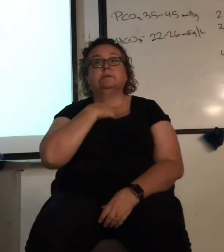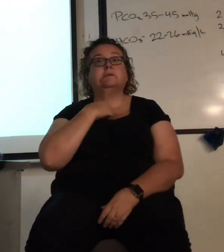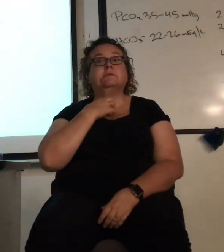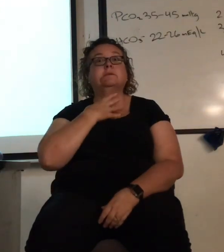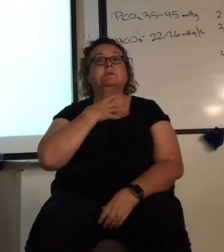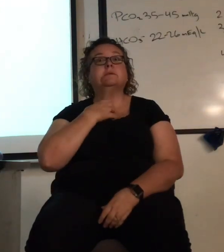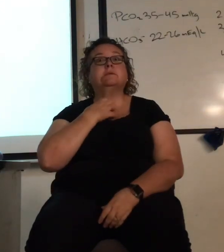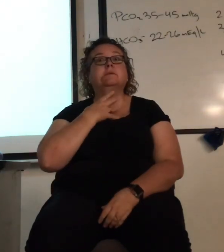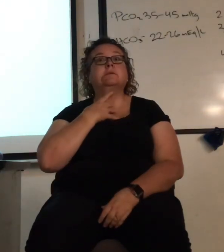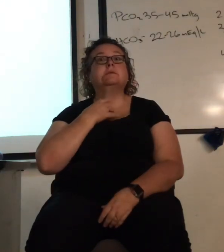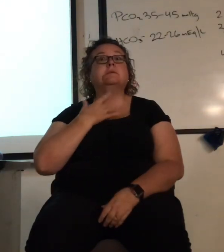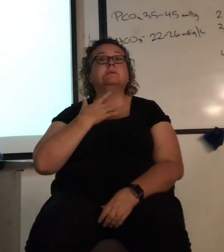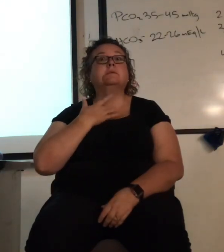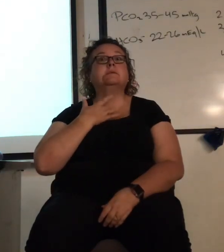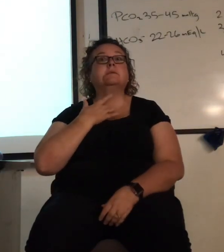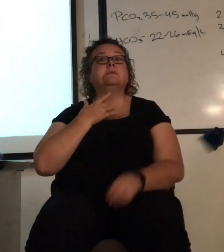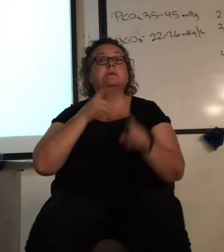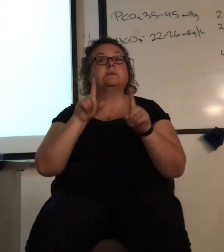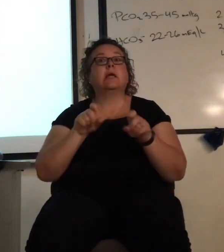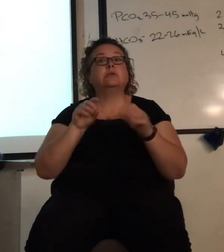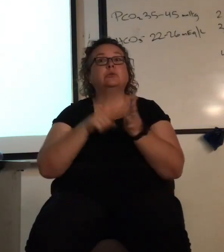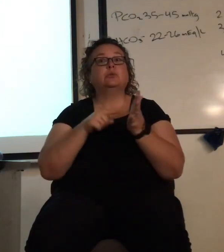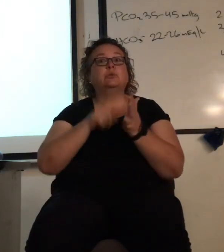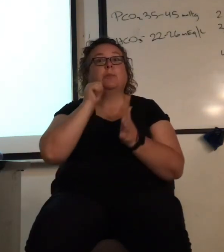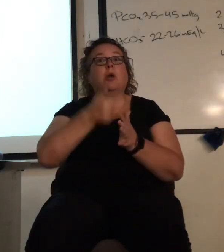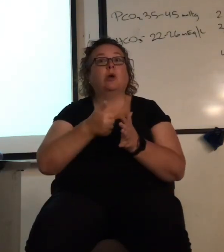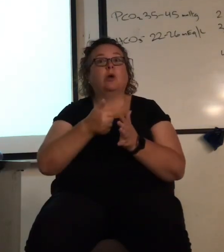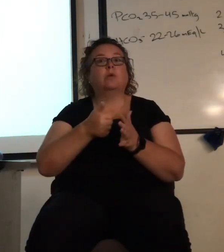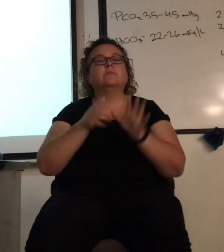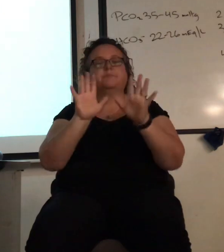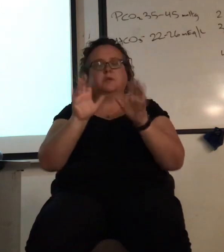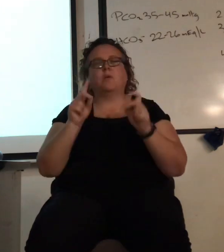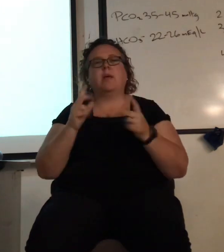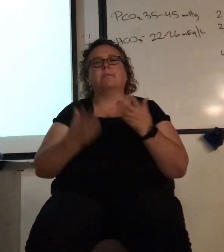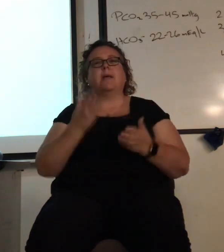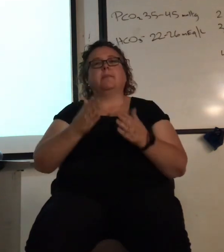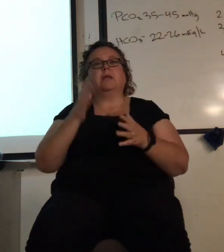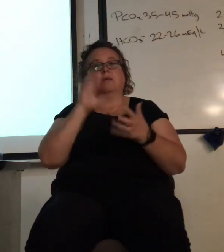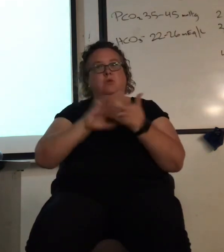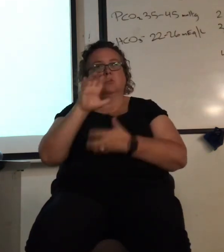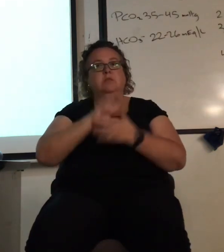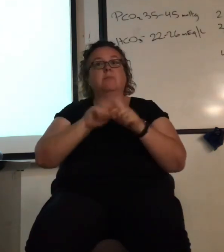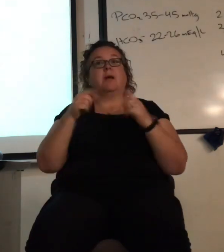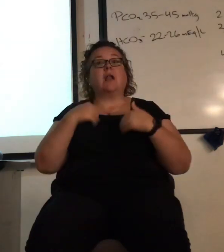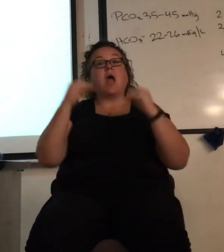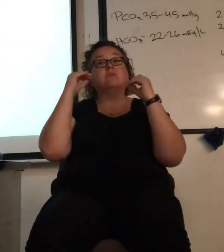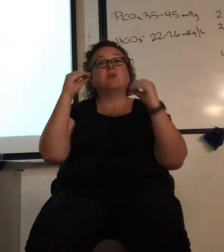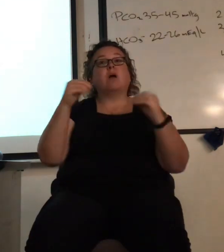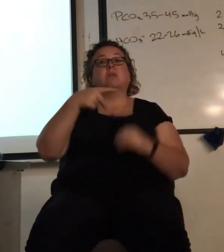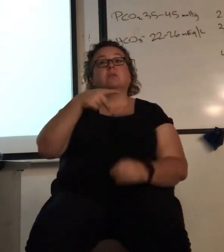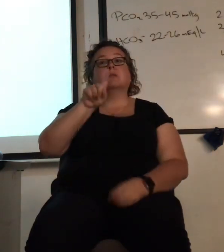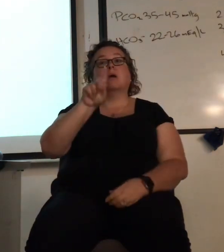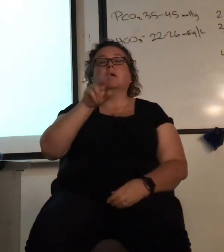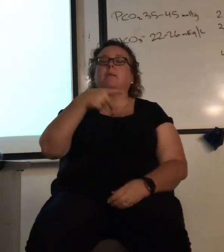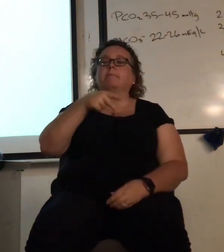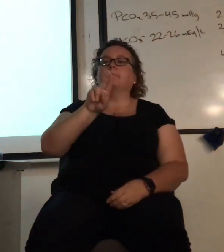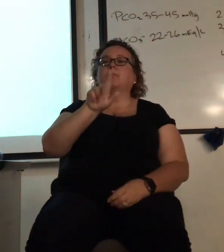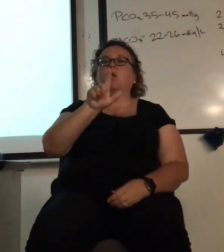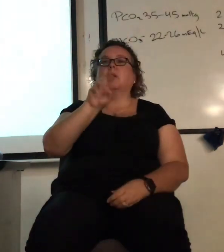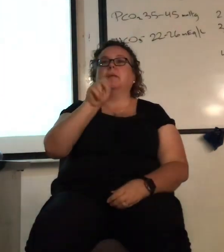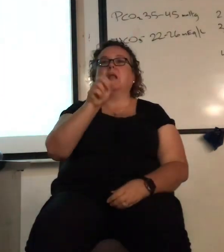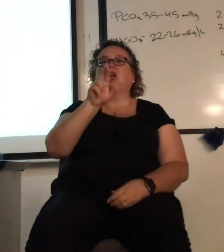Canvas. Wrapping up here. Remember, you got a couple things on proctorial. One was the digestion